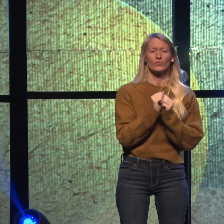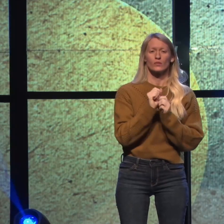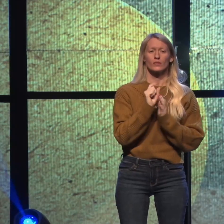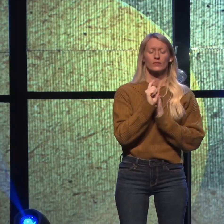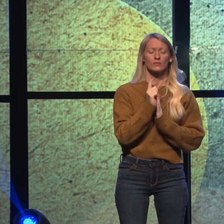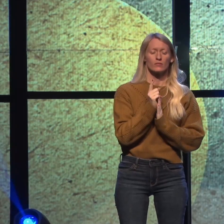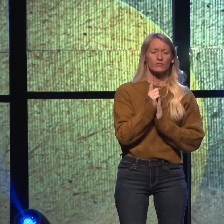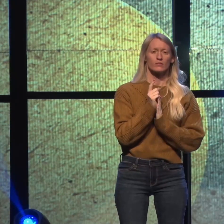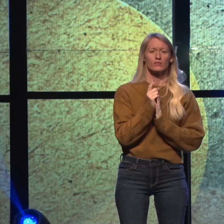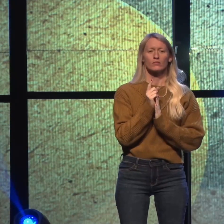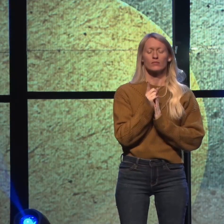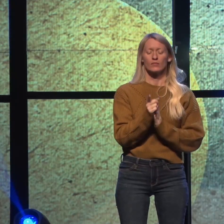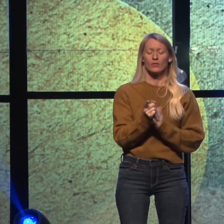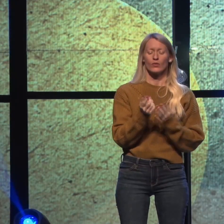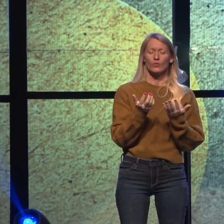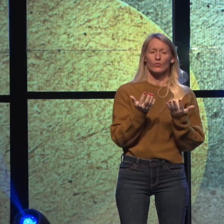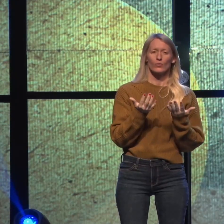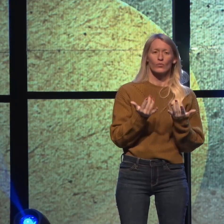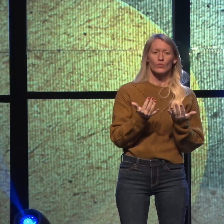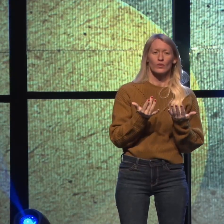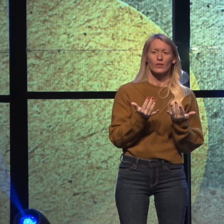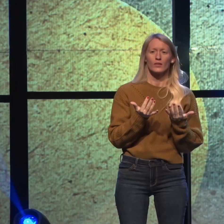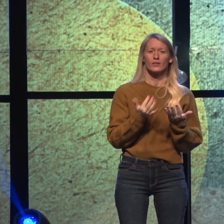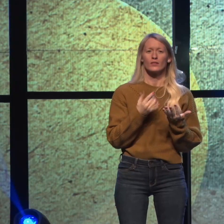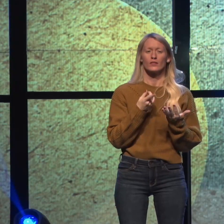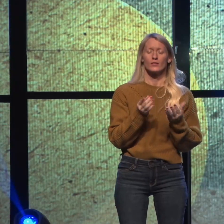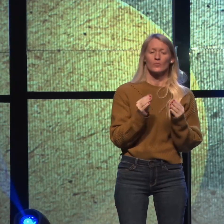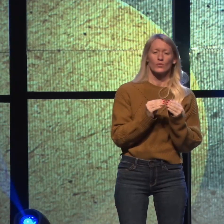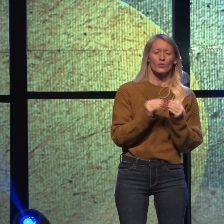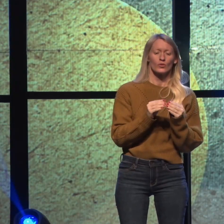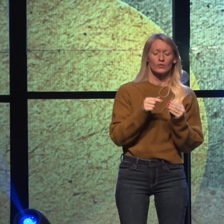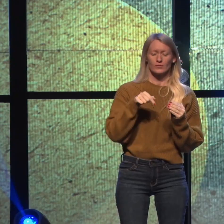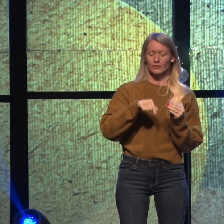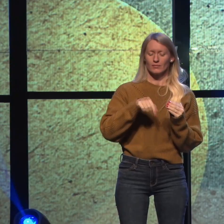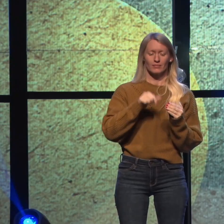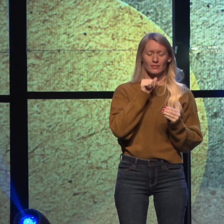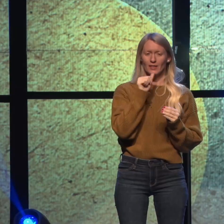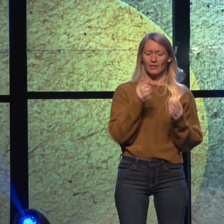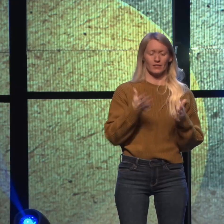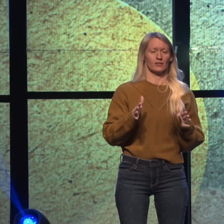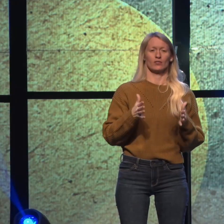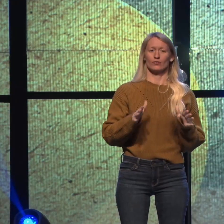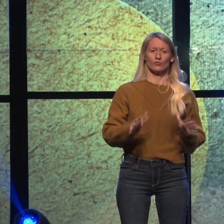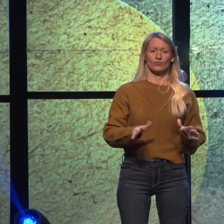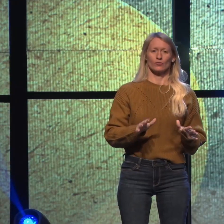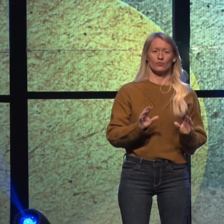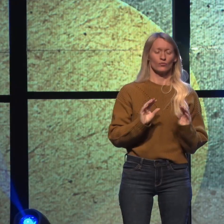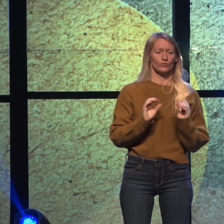to just hold on a little more, that this isn't the end.